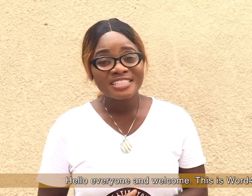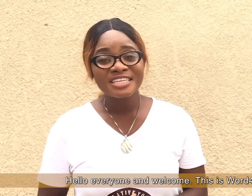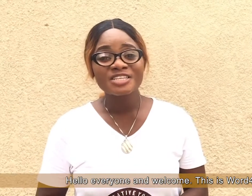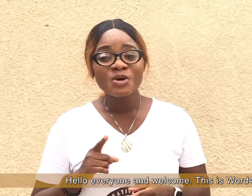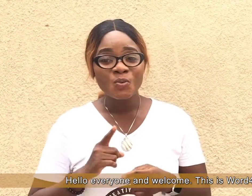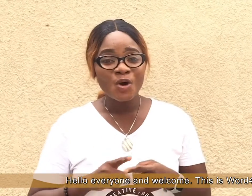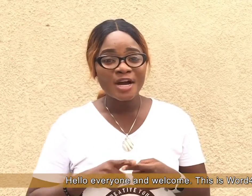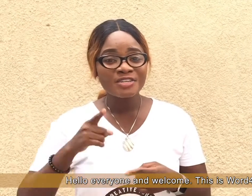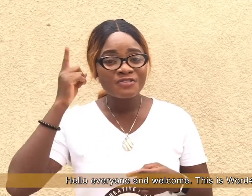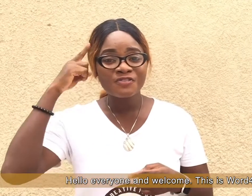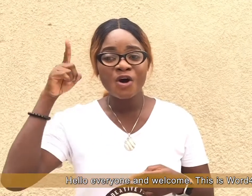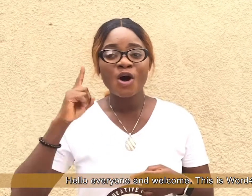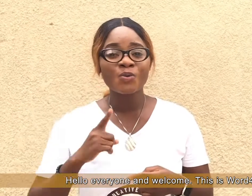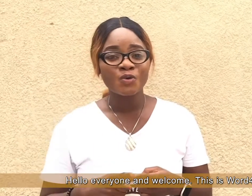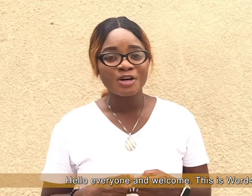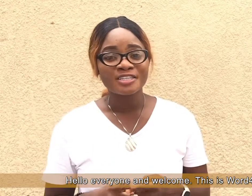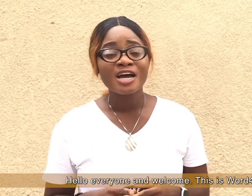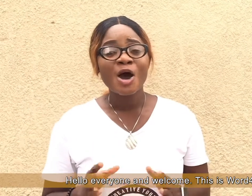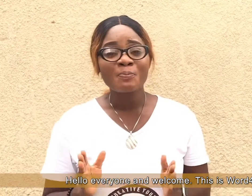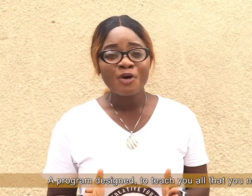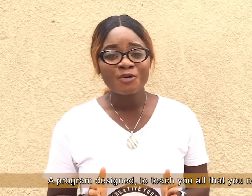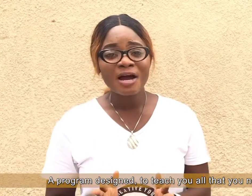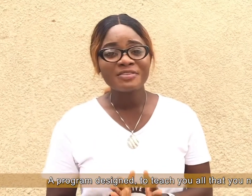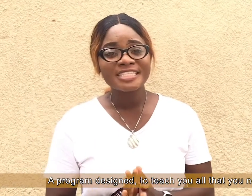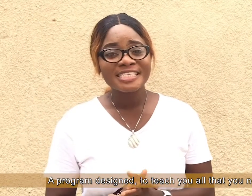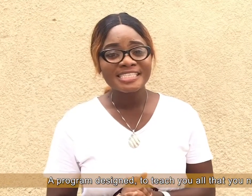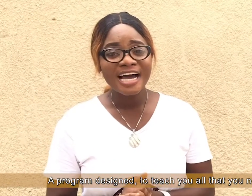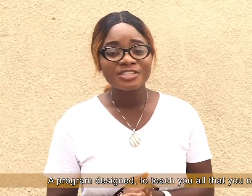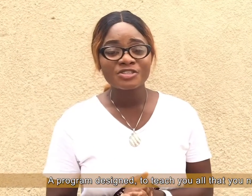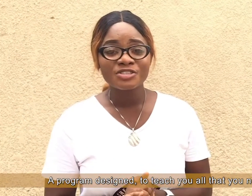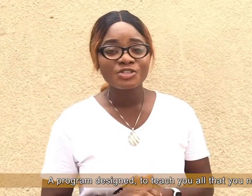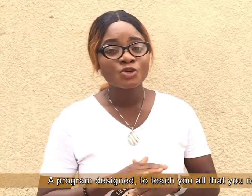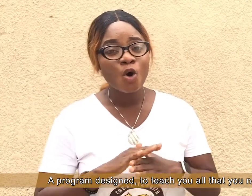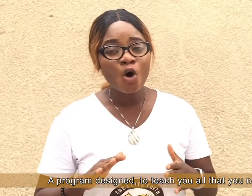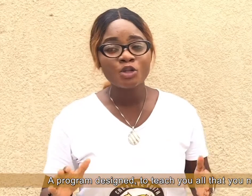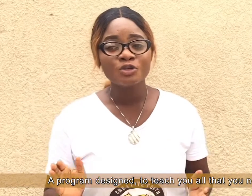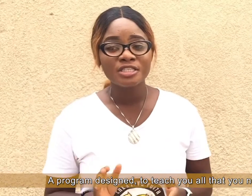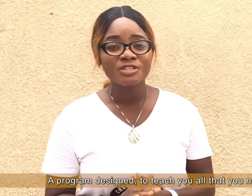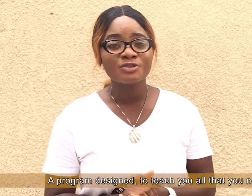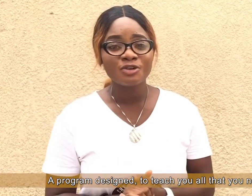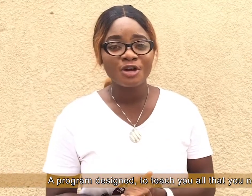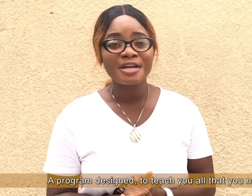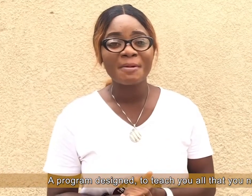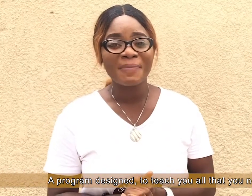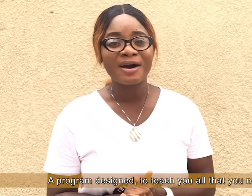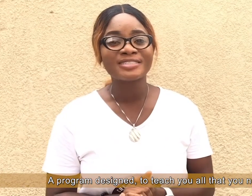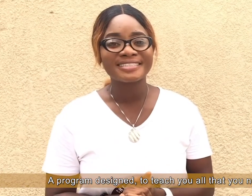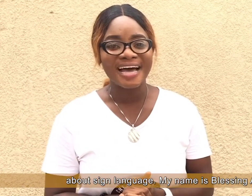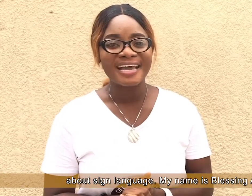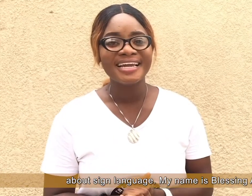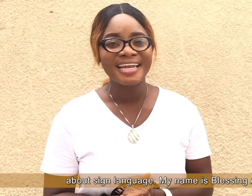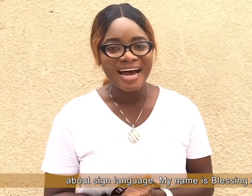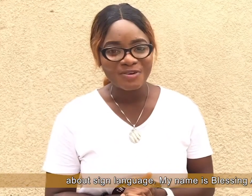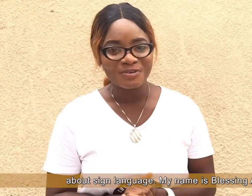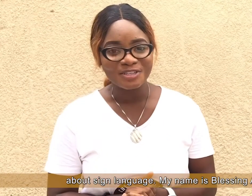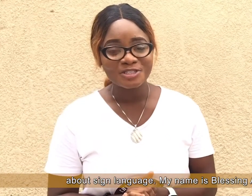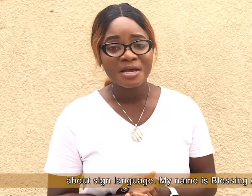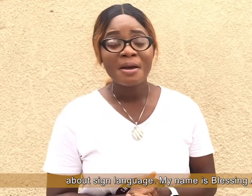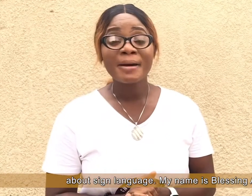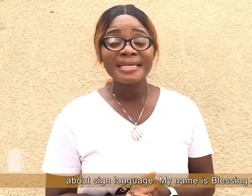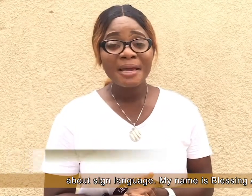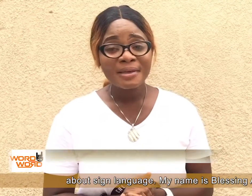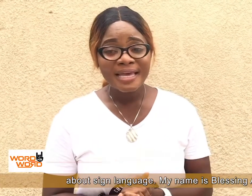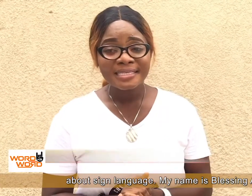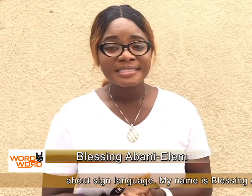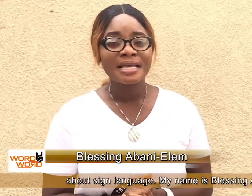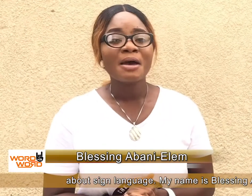welcome. This is Word for Word, a program that is designed to teach you all you need to learn about sign language.